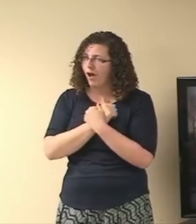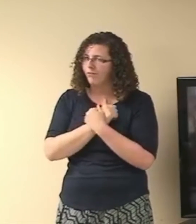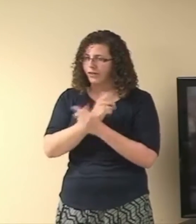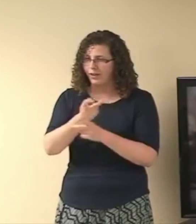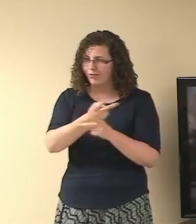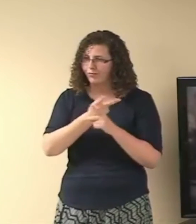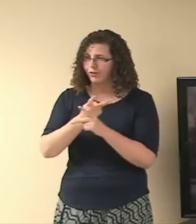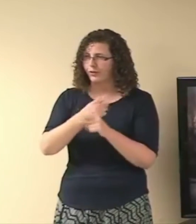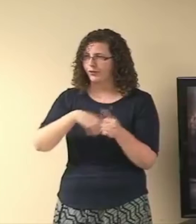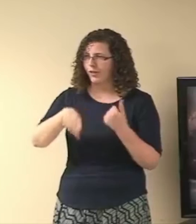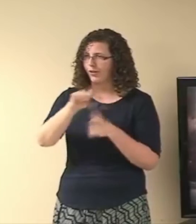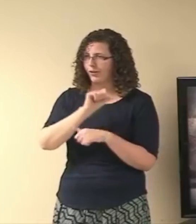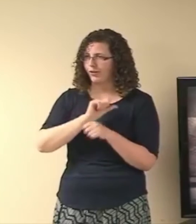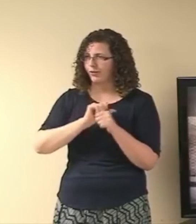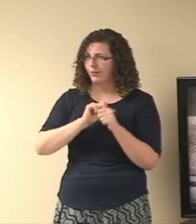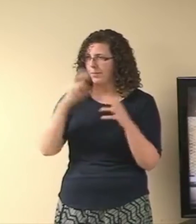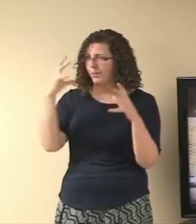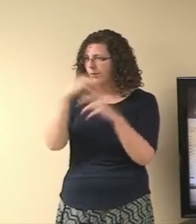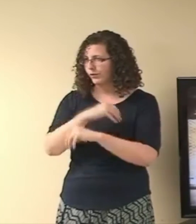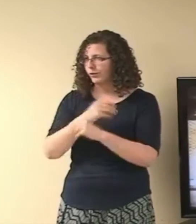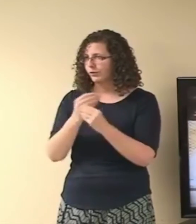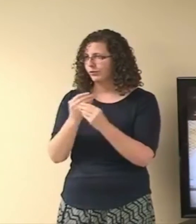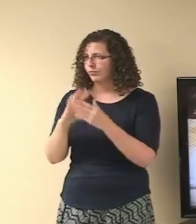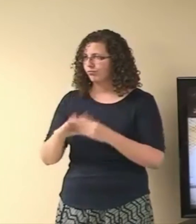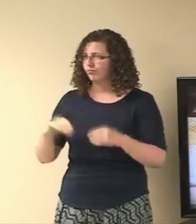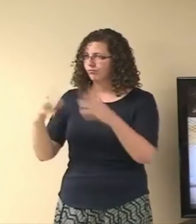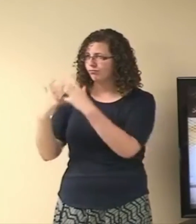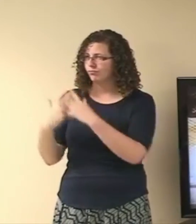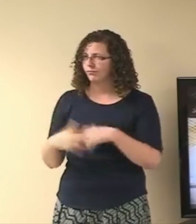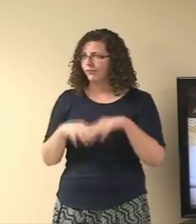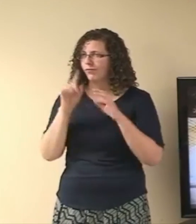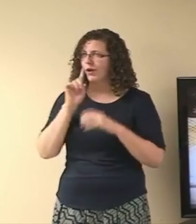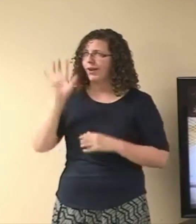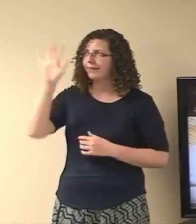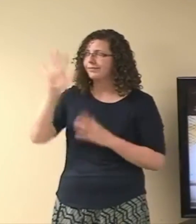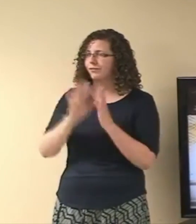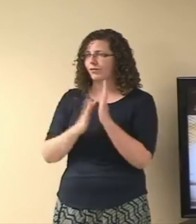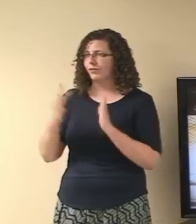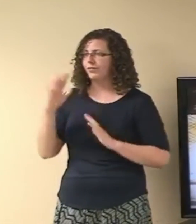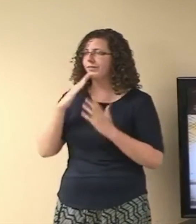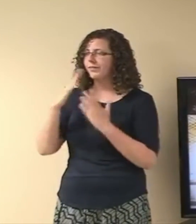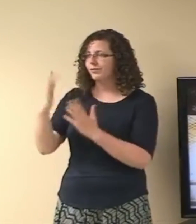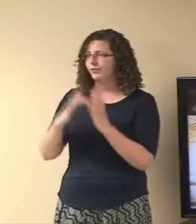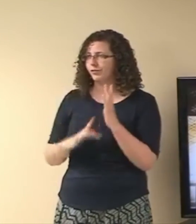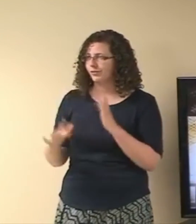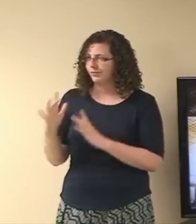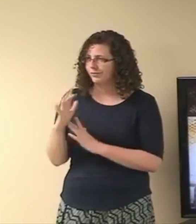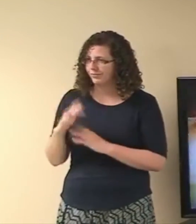to make a beautiful tapestry for his glory. Thank you, Jesus.